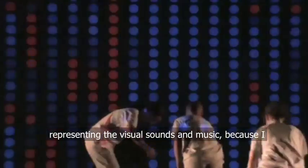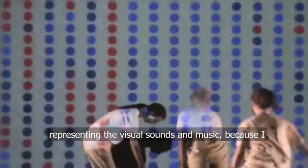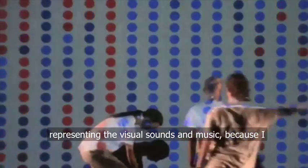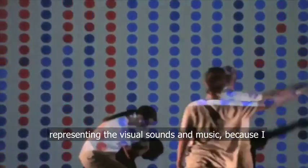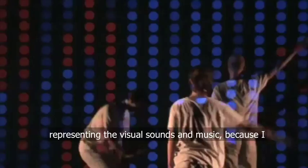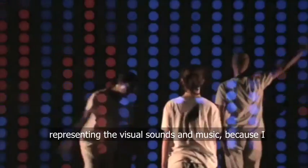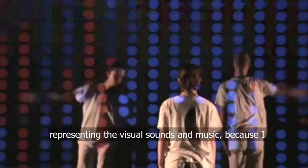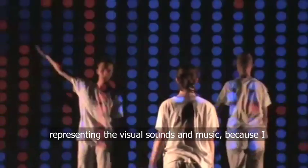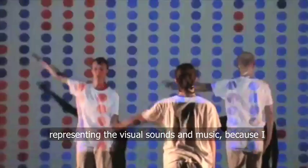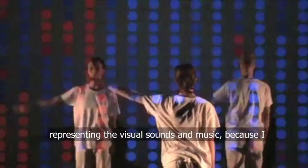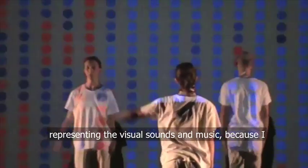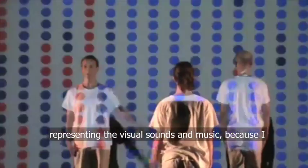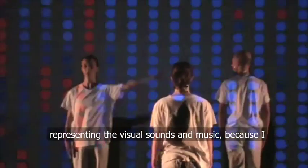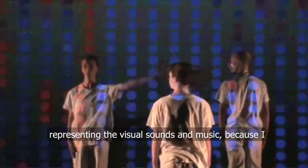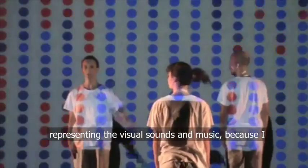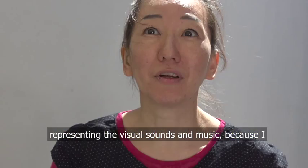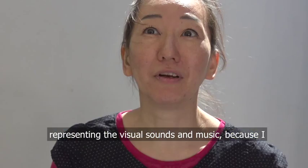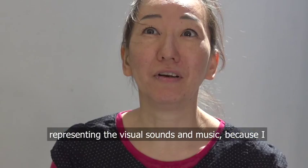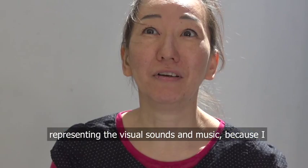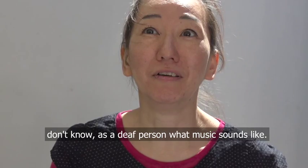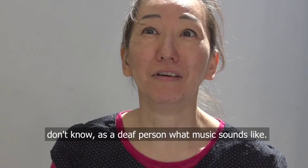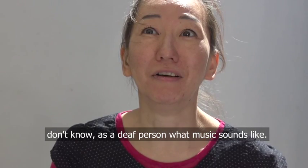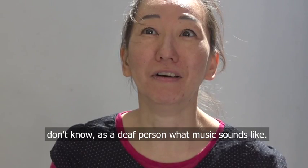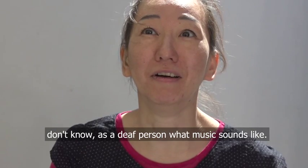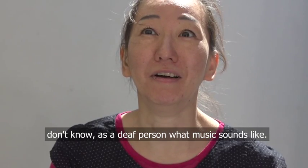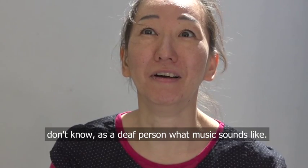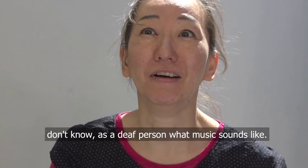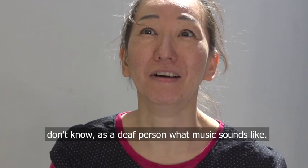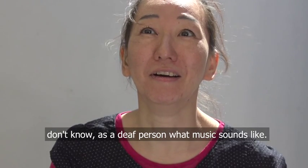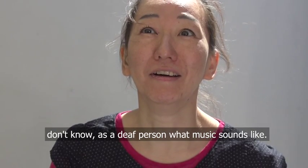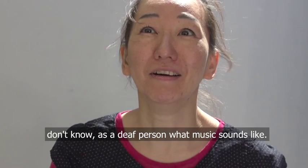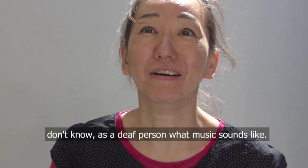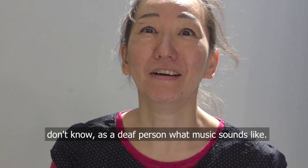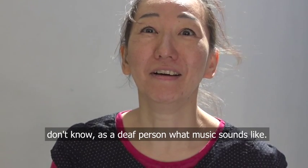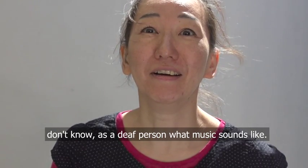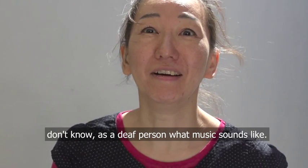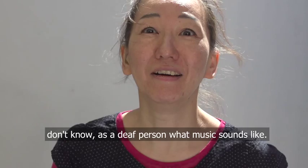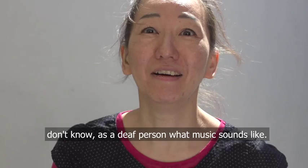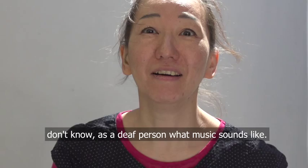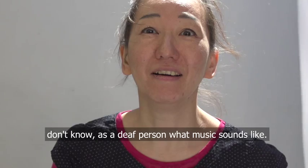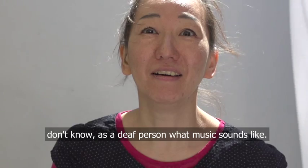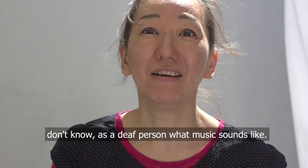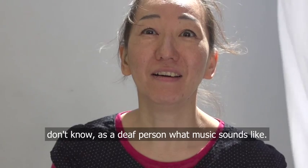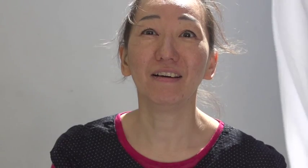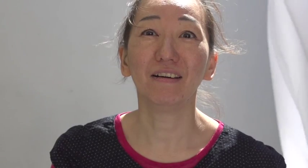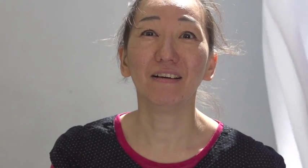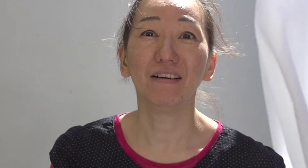visual sounds and music, because I don't know, as a deaf person, what music sounds like.